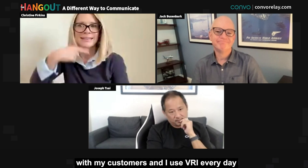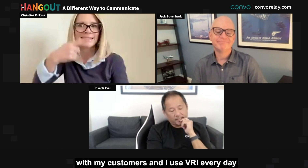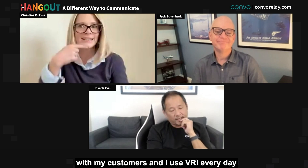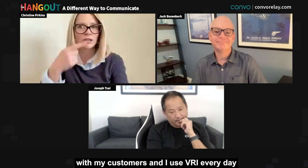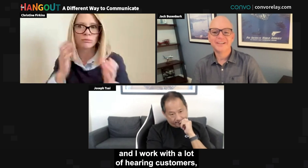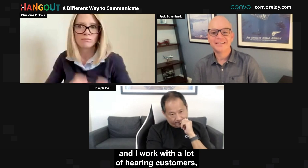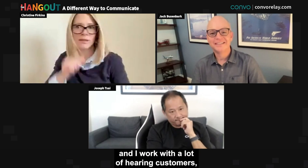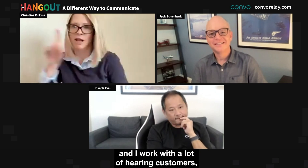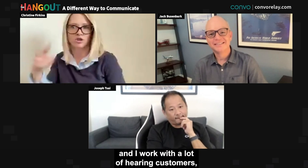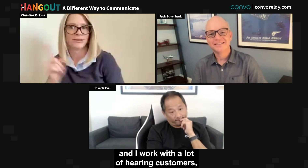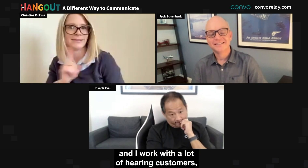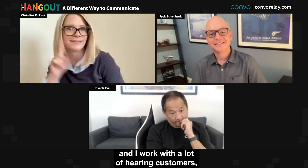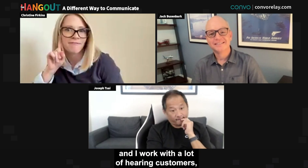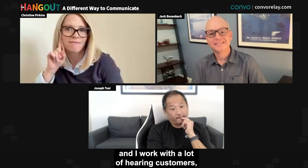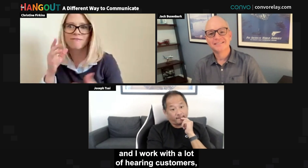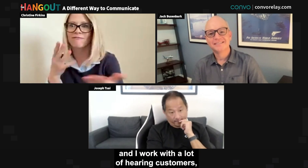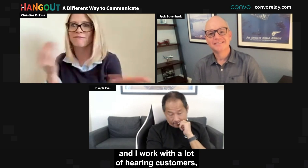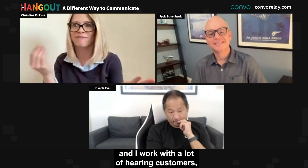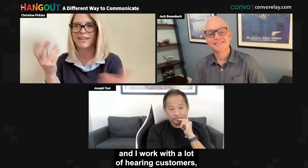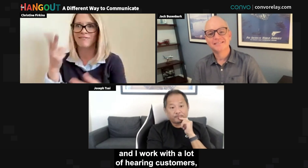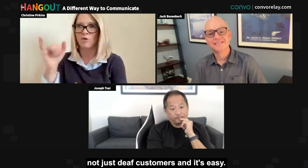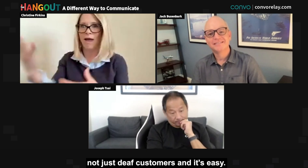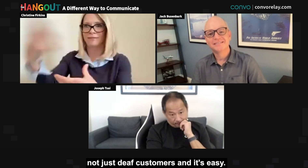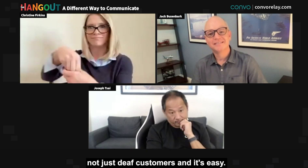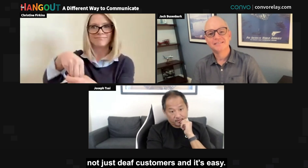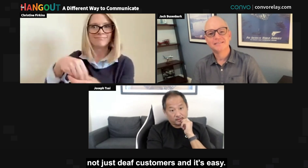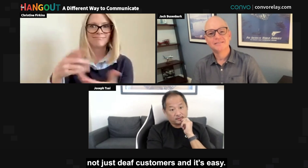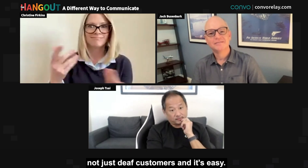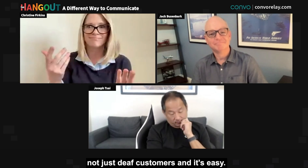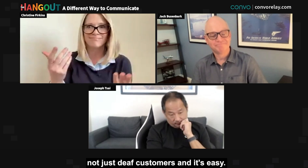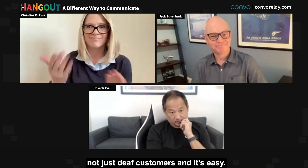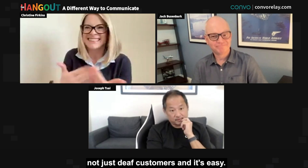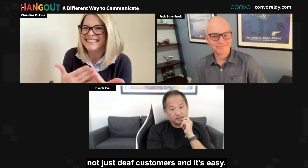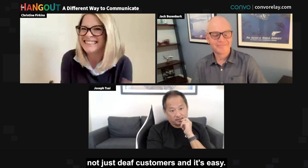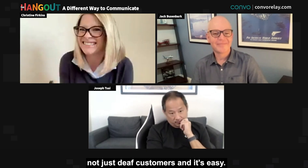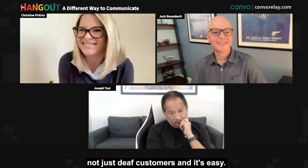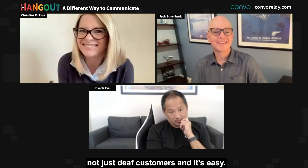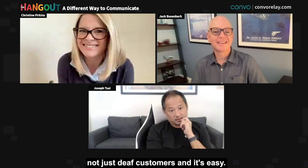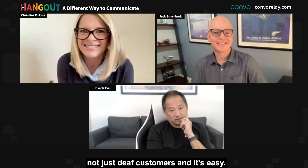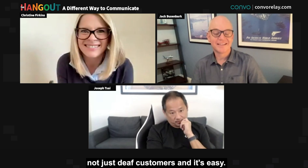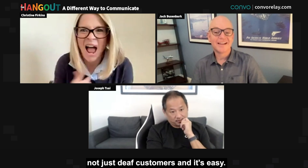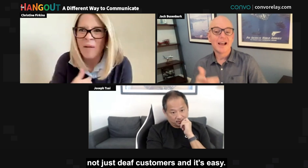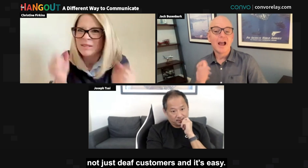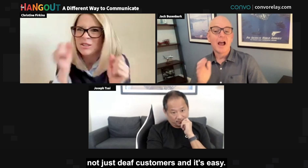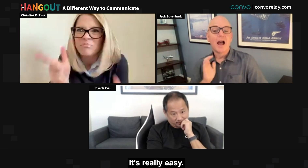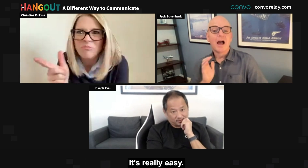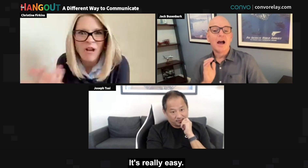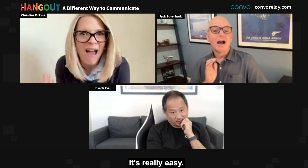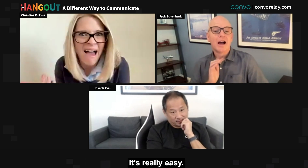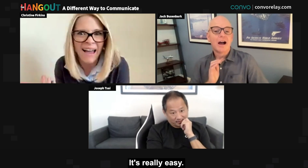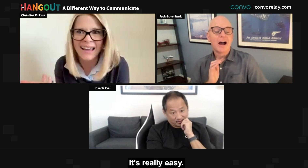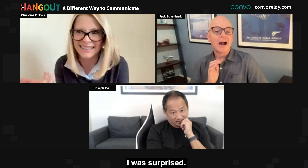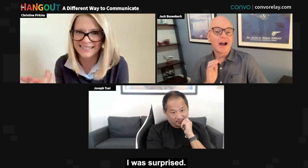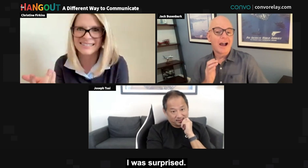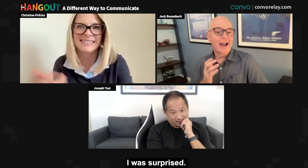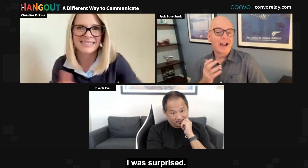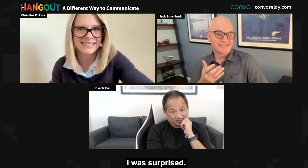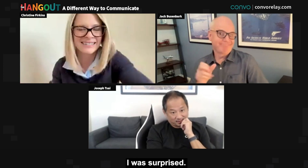day, and I work with a lot of hearing customers, not just deaf customers. And it's easy. It's really easy. I was